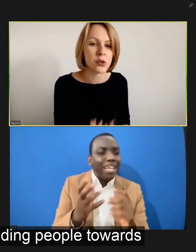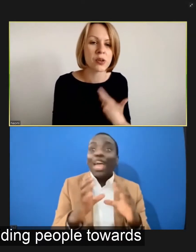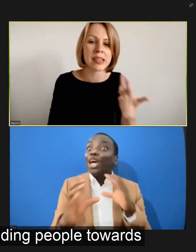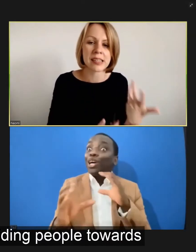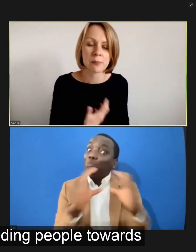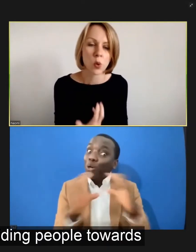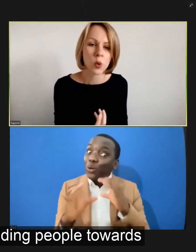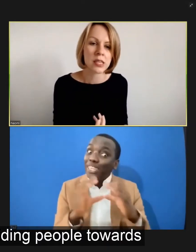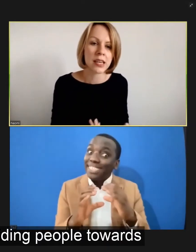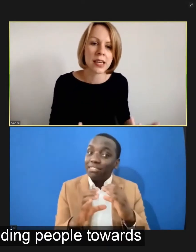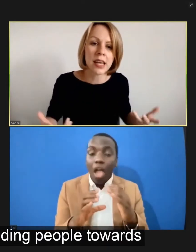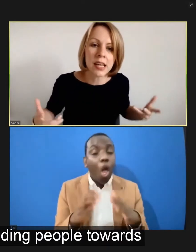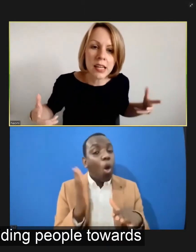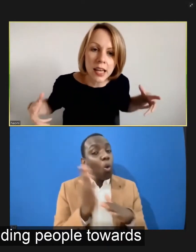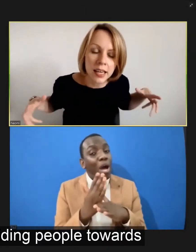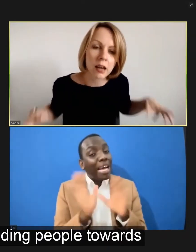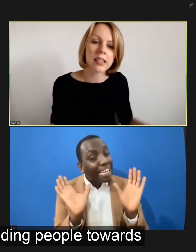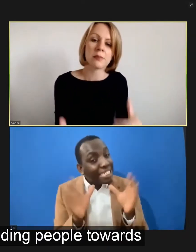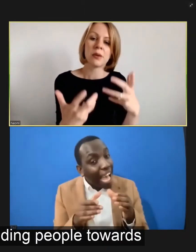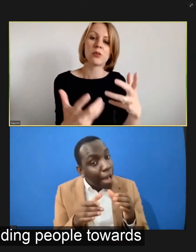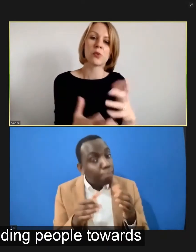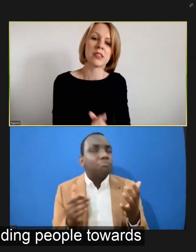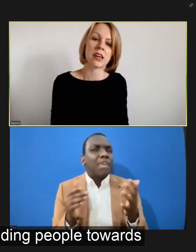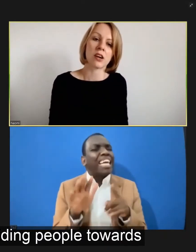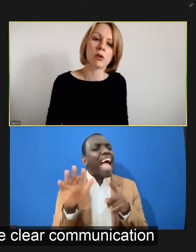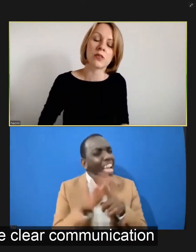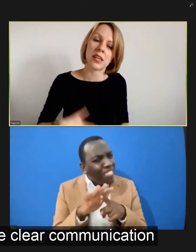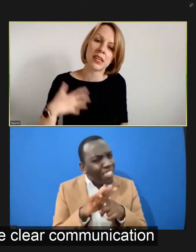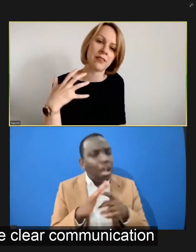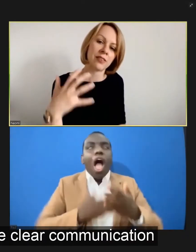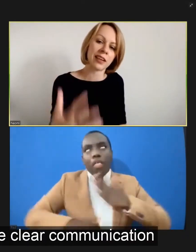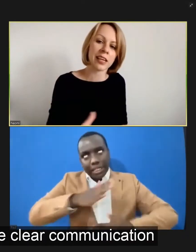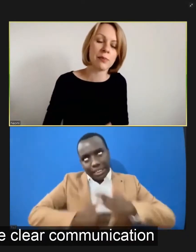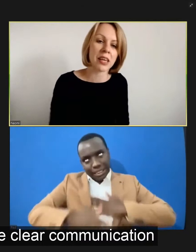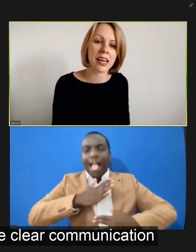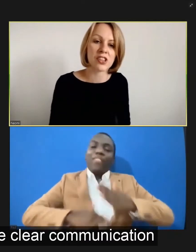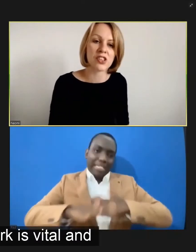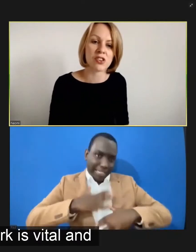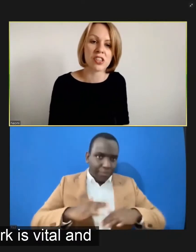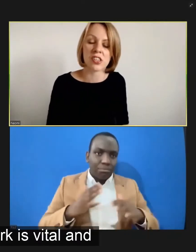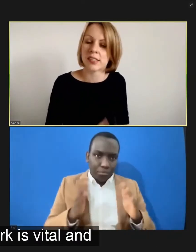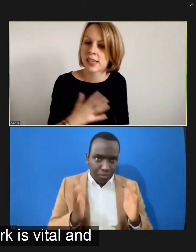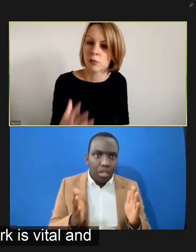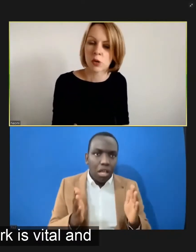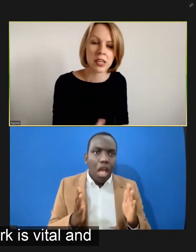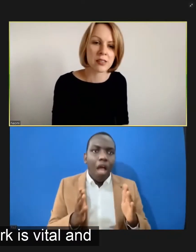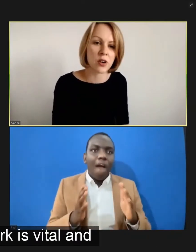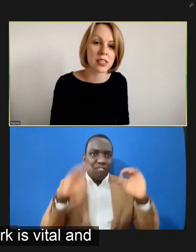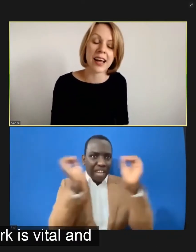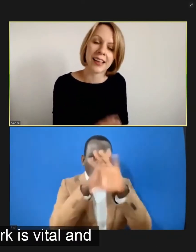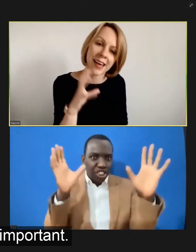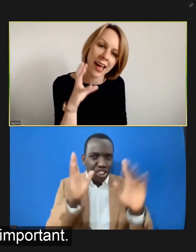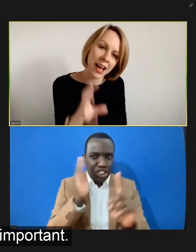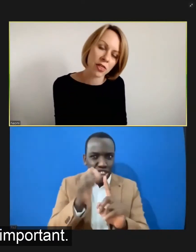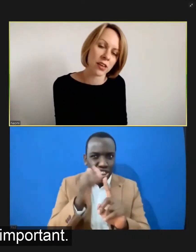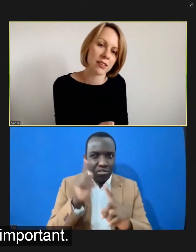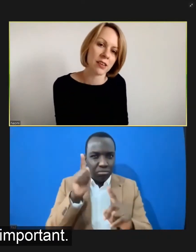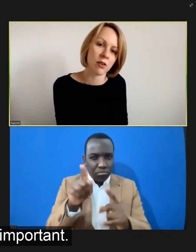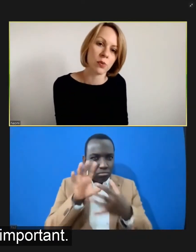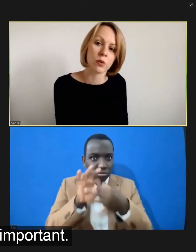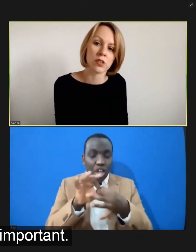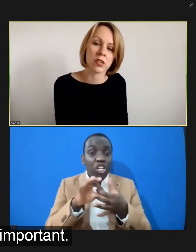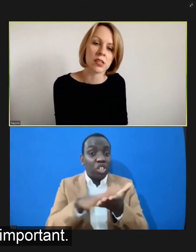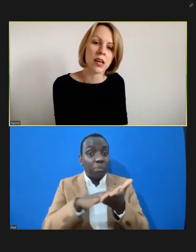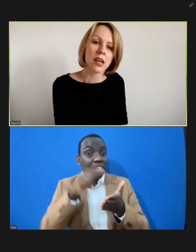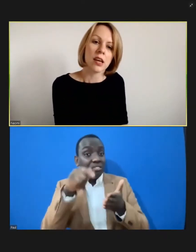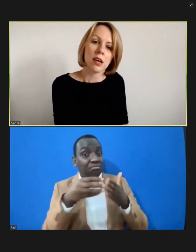mentoring, supporting, guiding people towards their goals. They need to have clear communication strategies. Teamwork is vital, and their ethics are